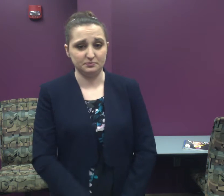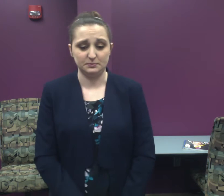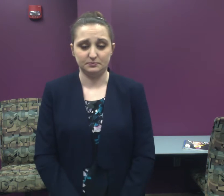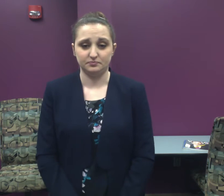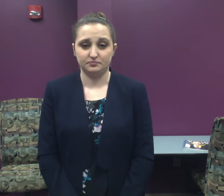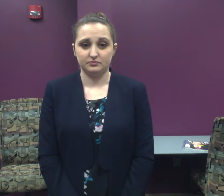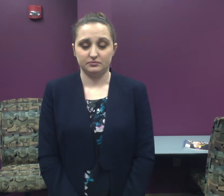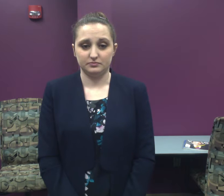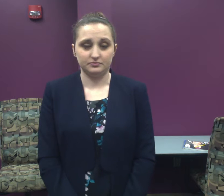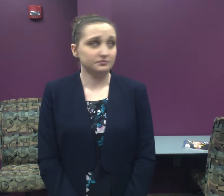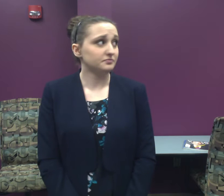at 20,